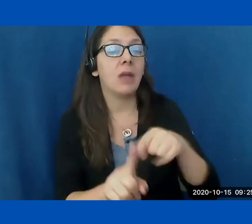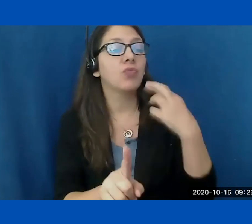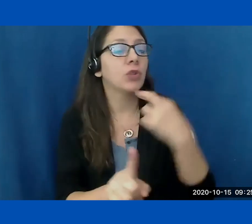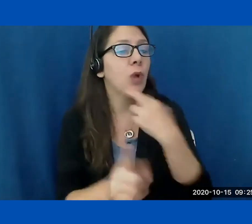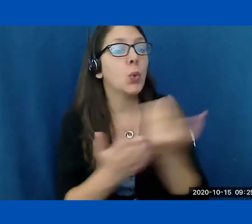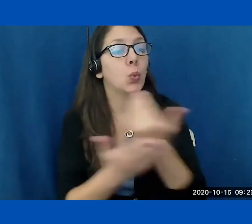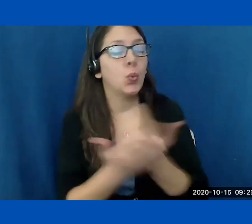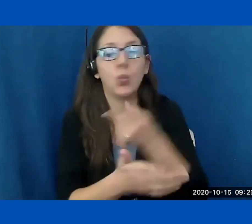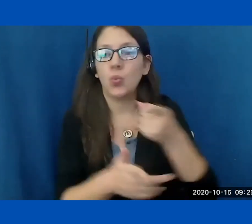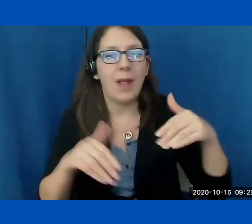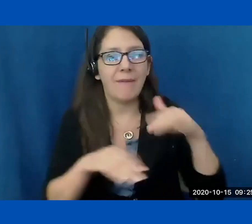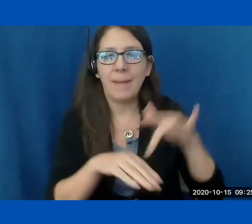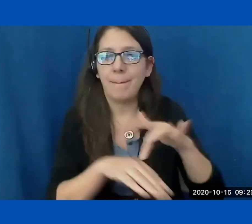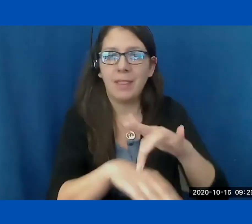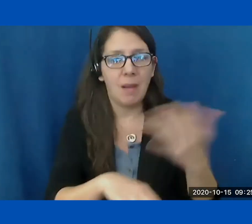with anybody.